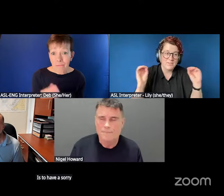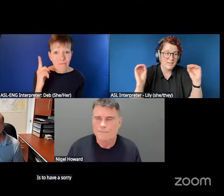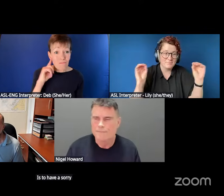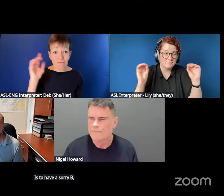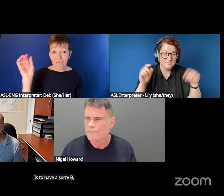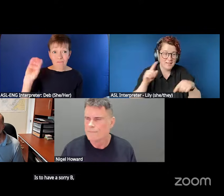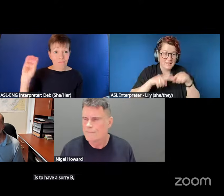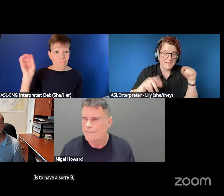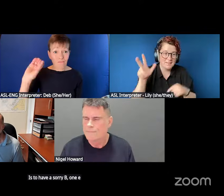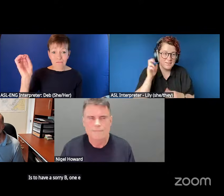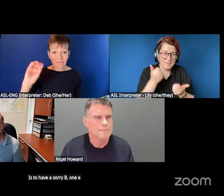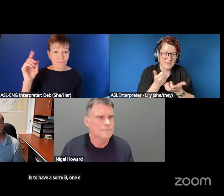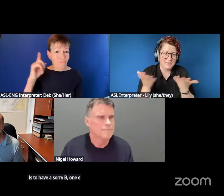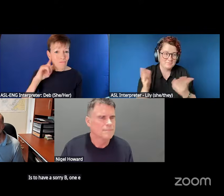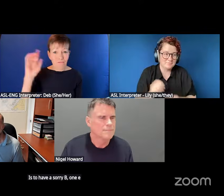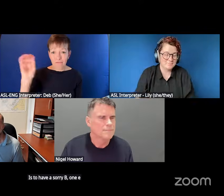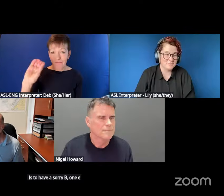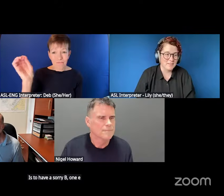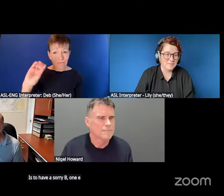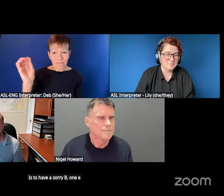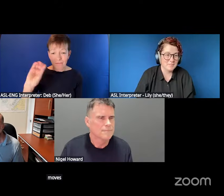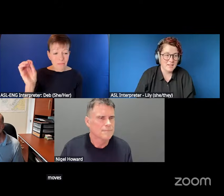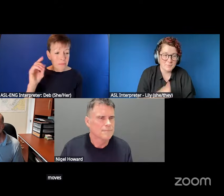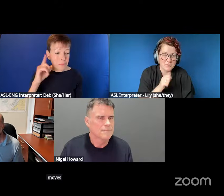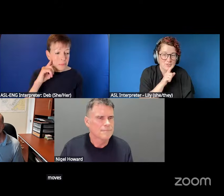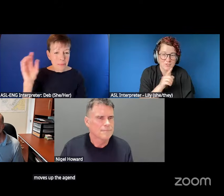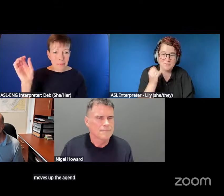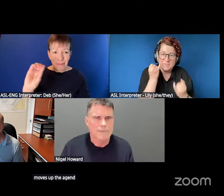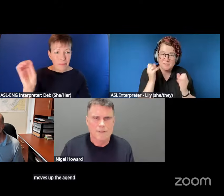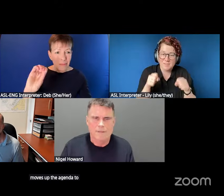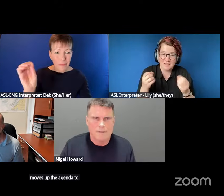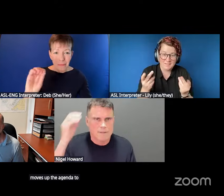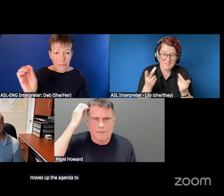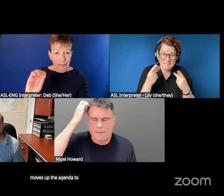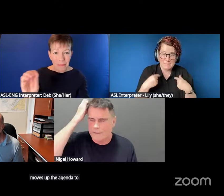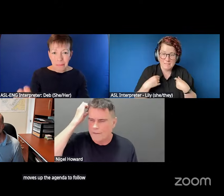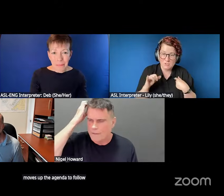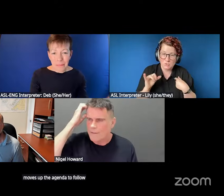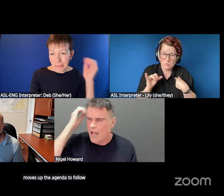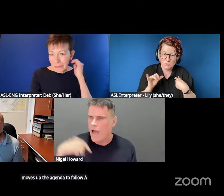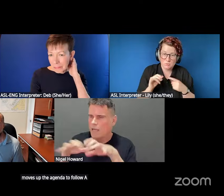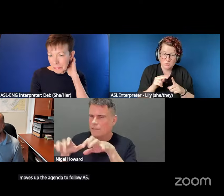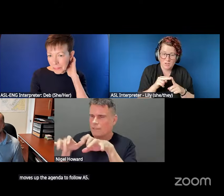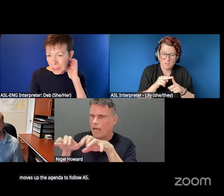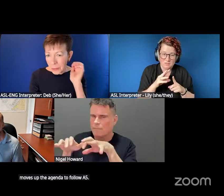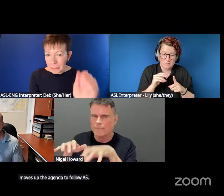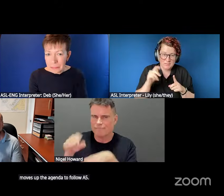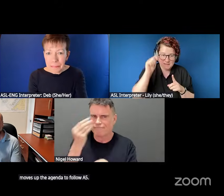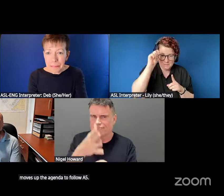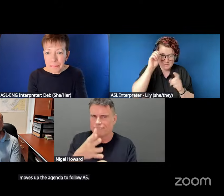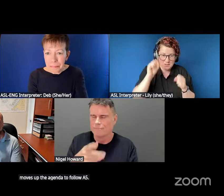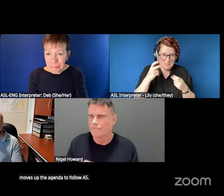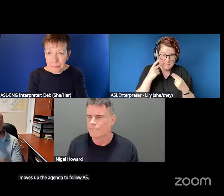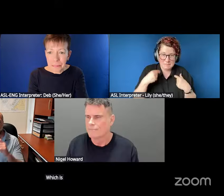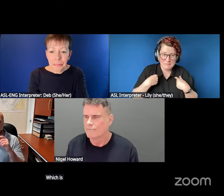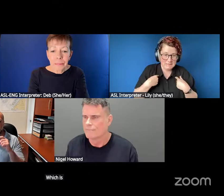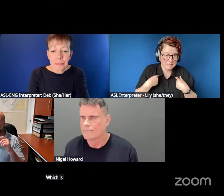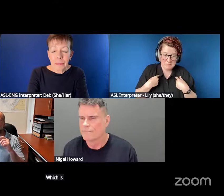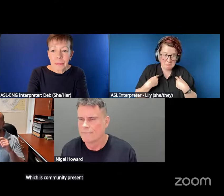E1E move up the agenda to follow A5, which is community